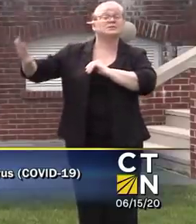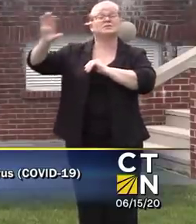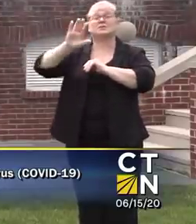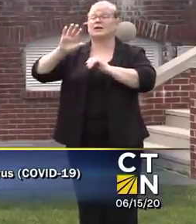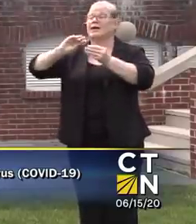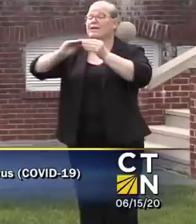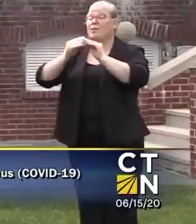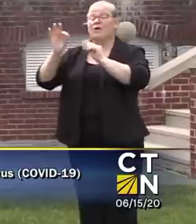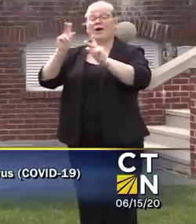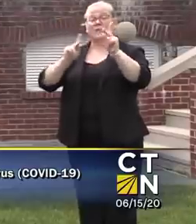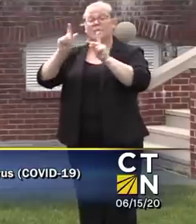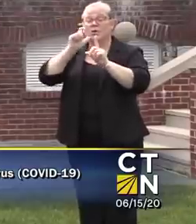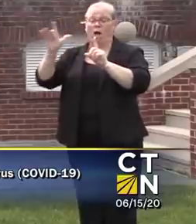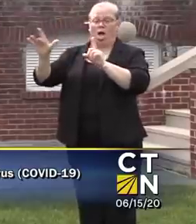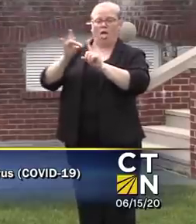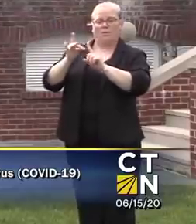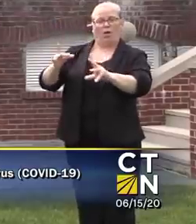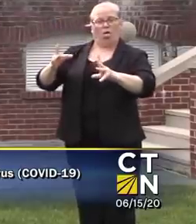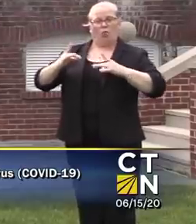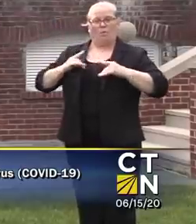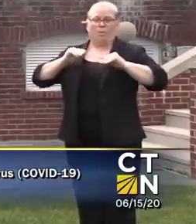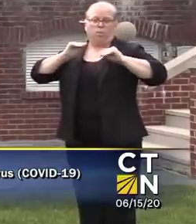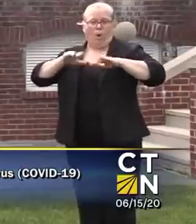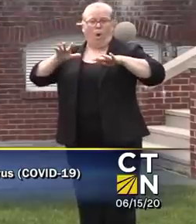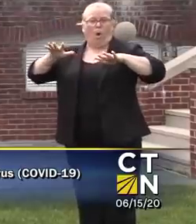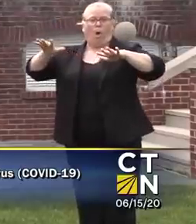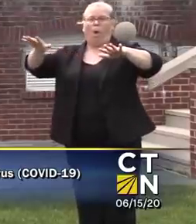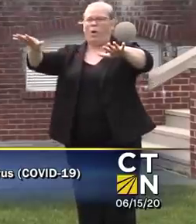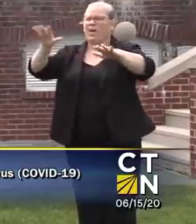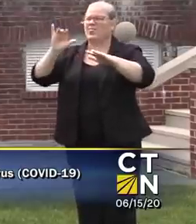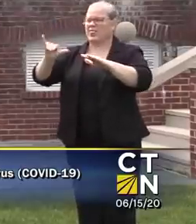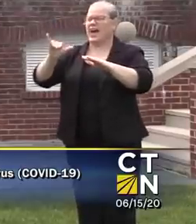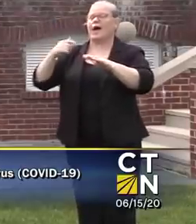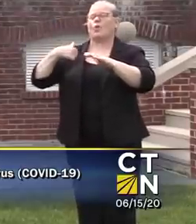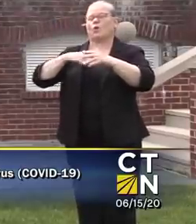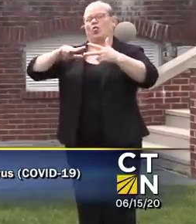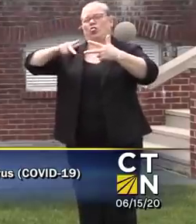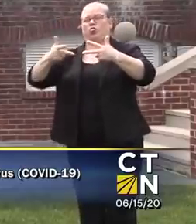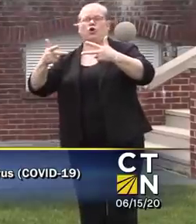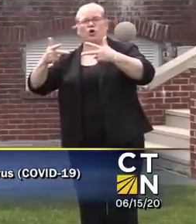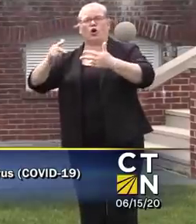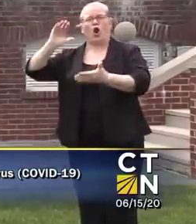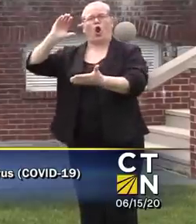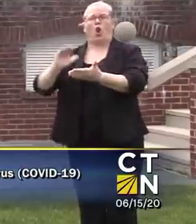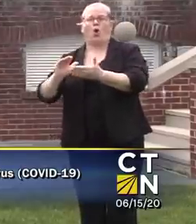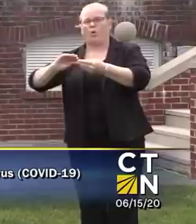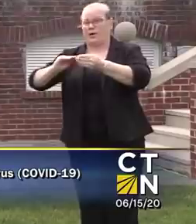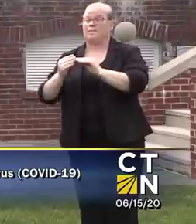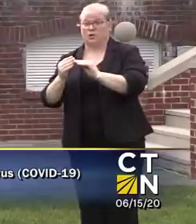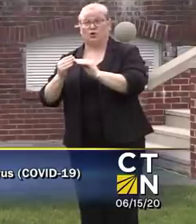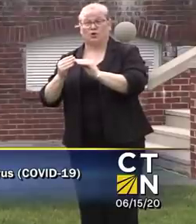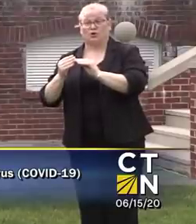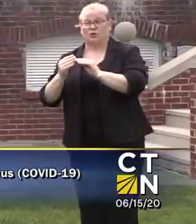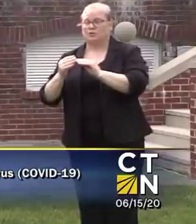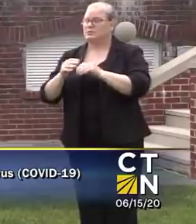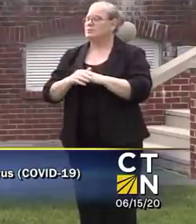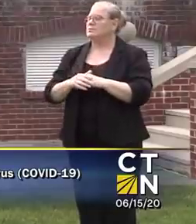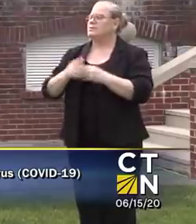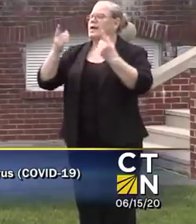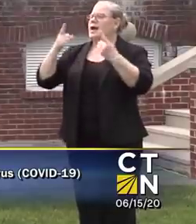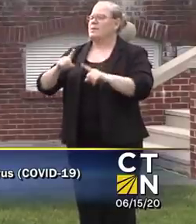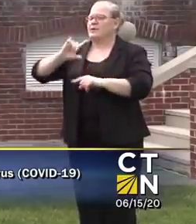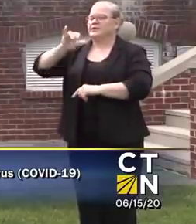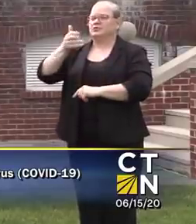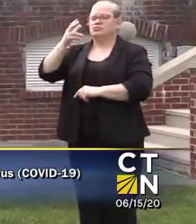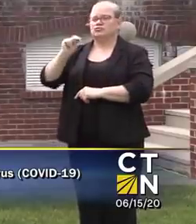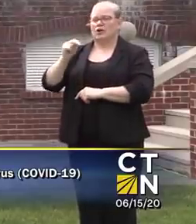rate, meaning the number of people that you infect over the course of a period of time. And finally, Johns Hopkins reported